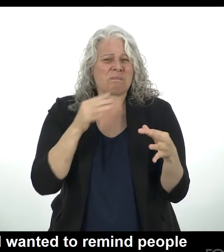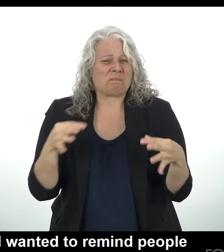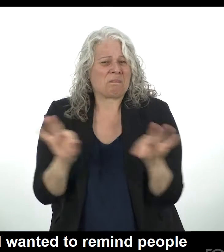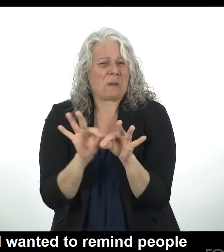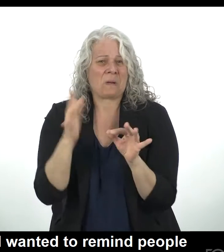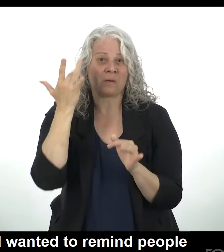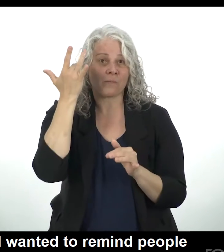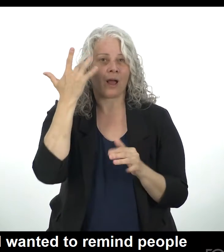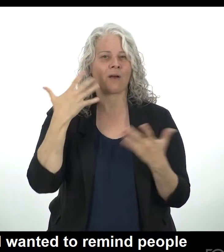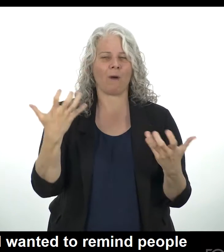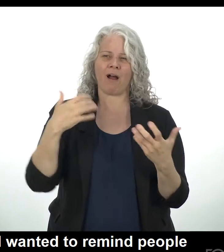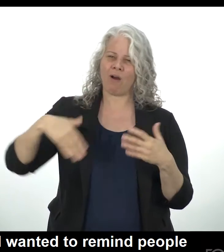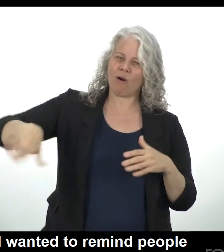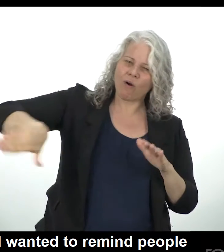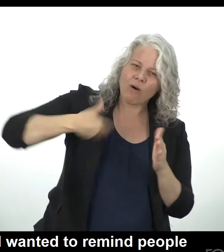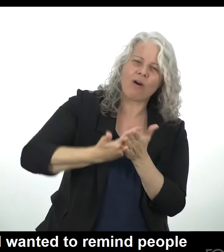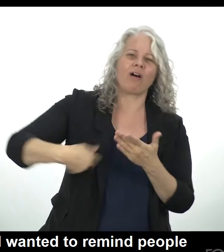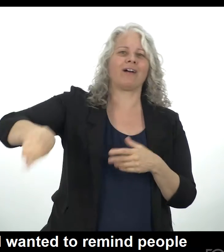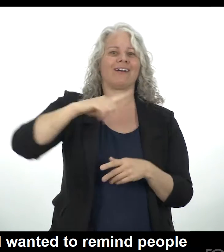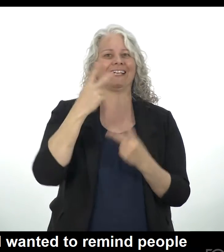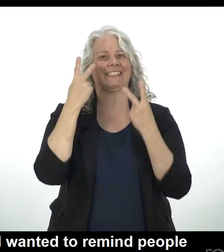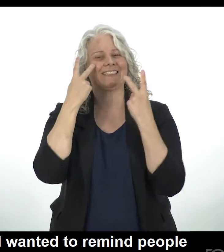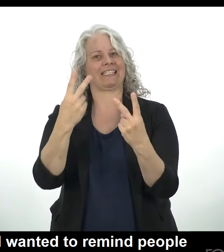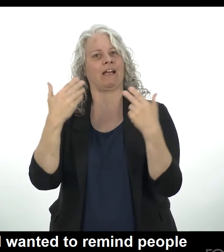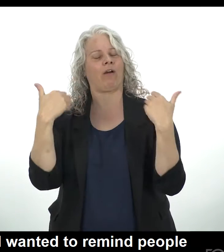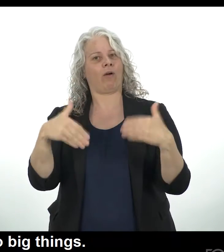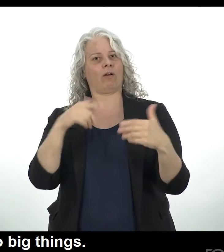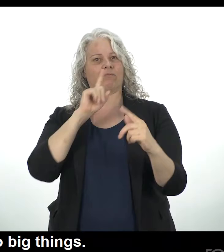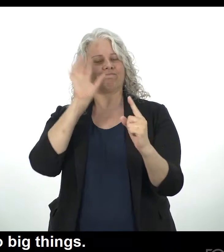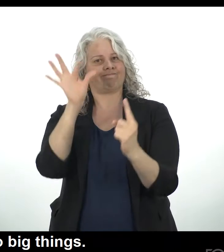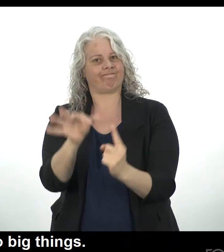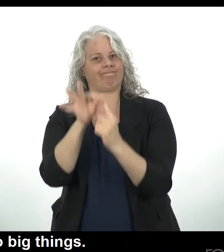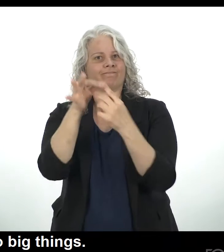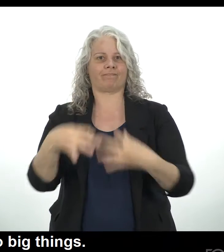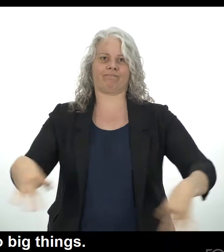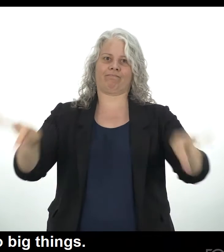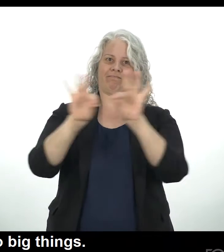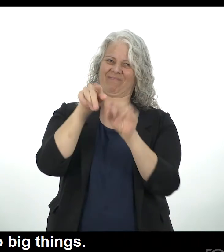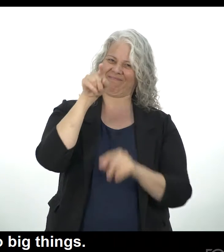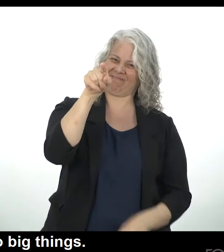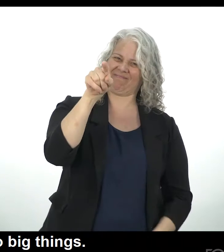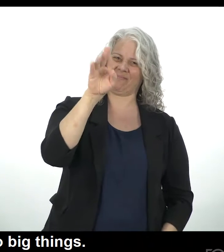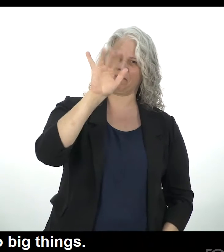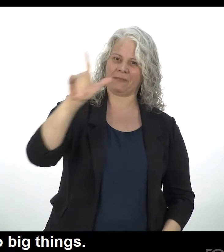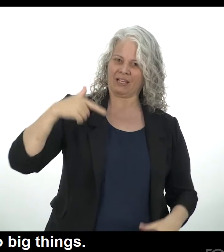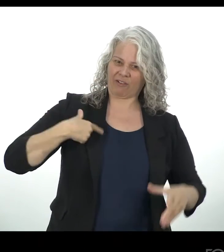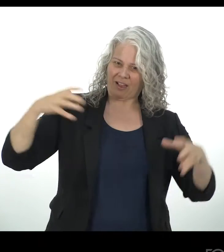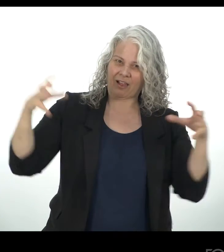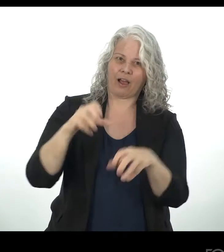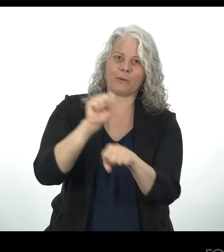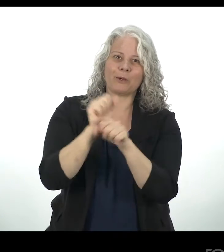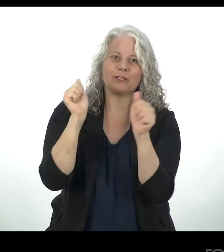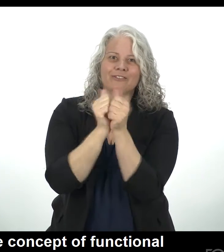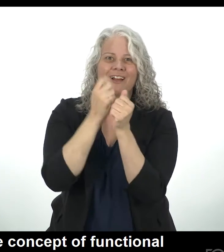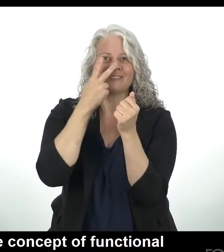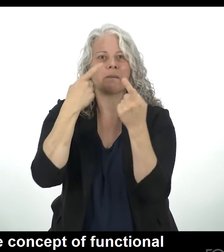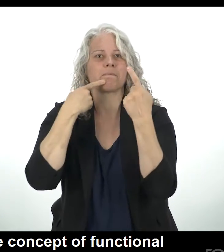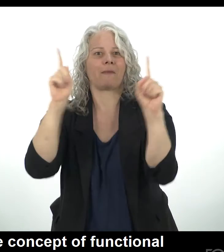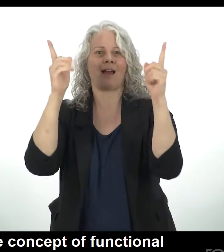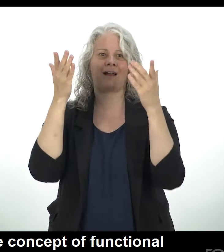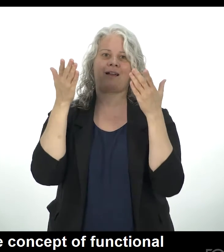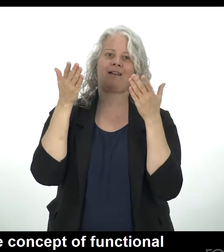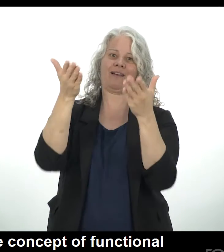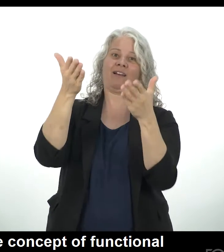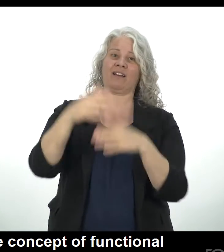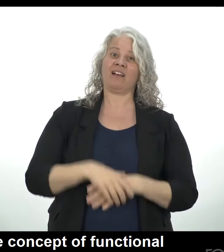I wanted people to see it because I wanted to remind people that we can, in fact, do big things. This